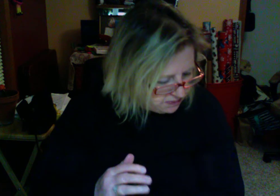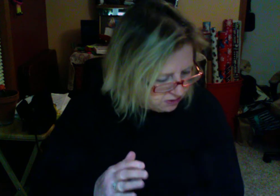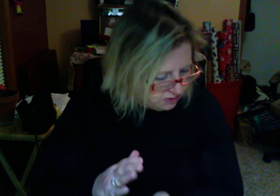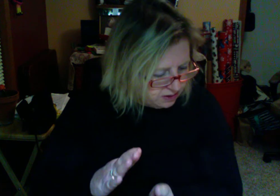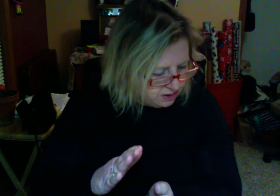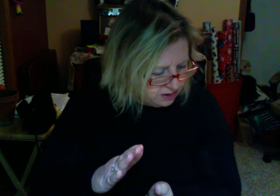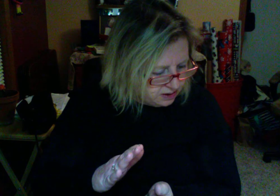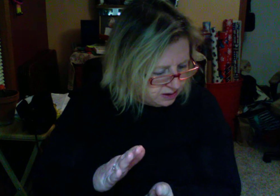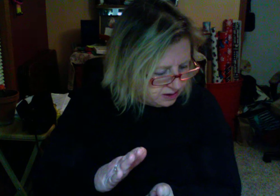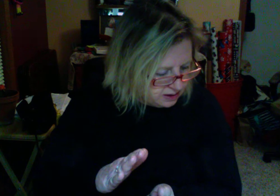paper.